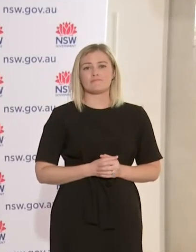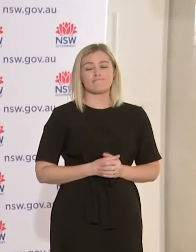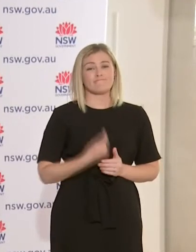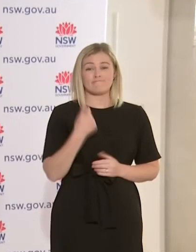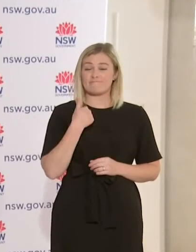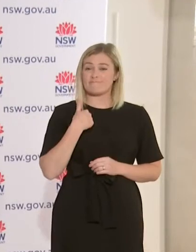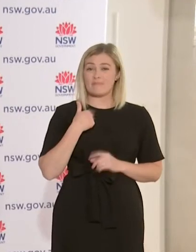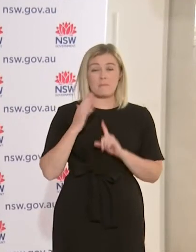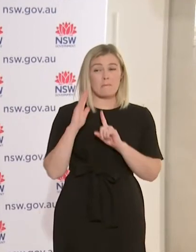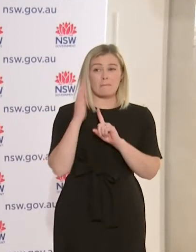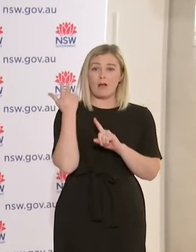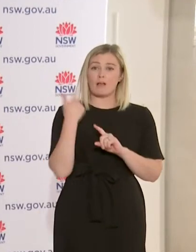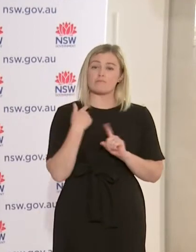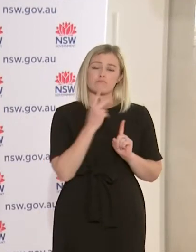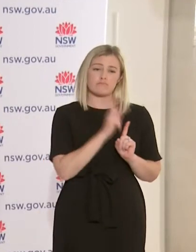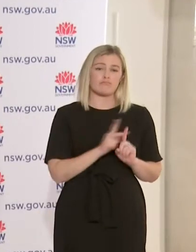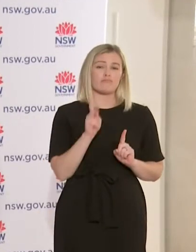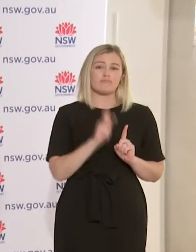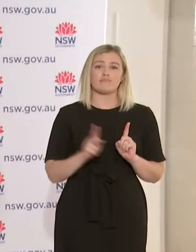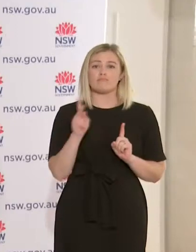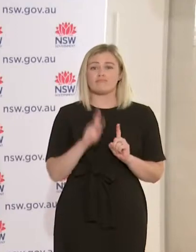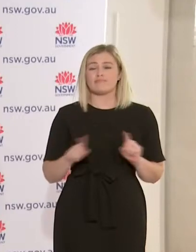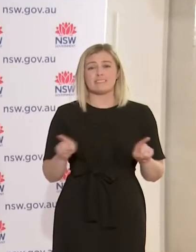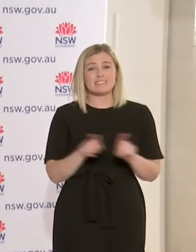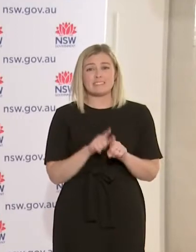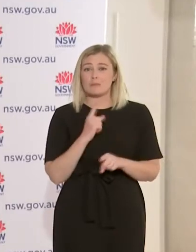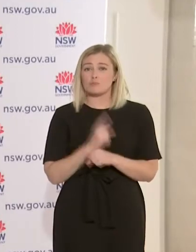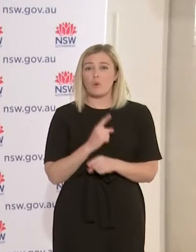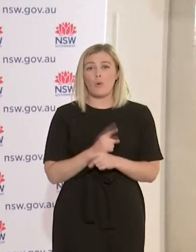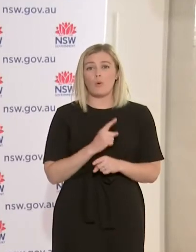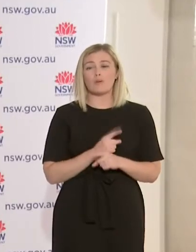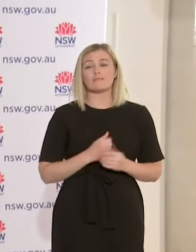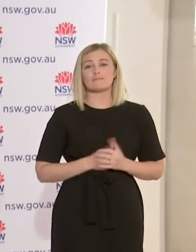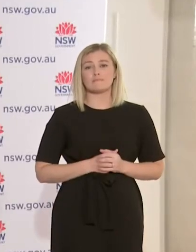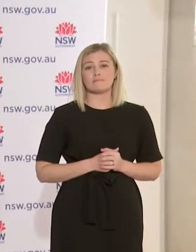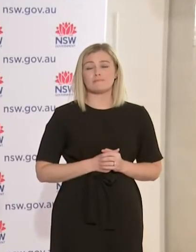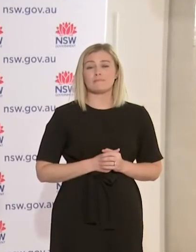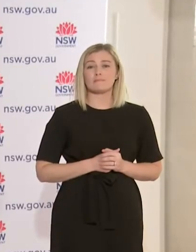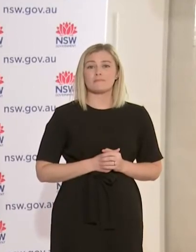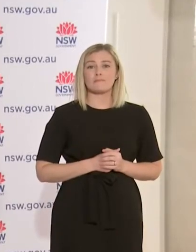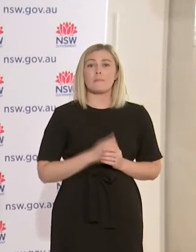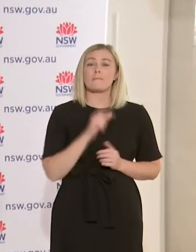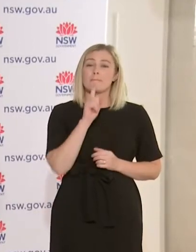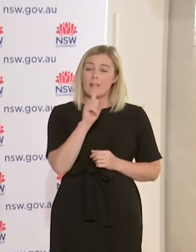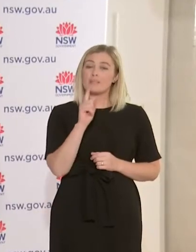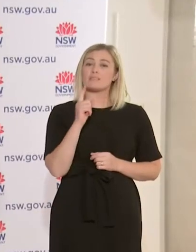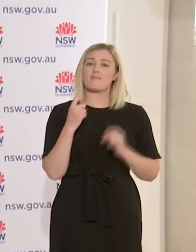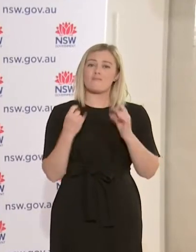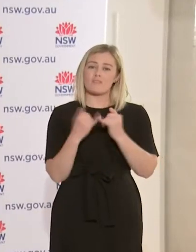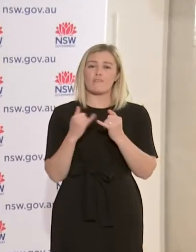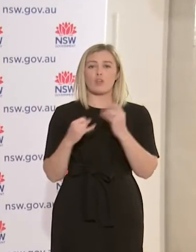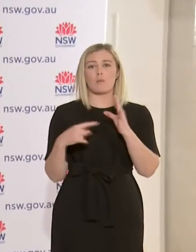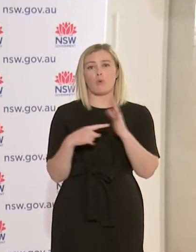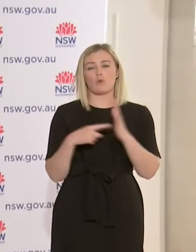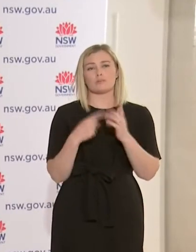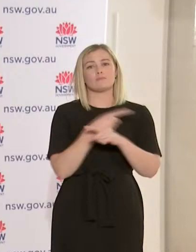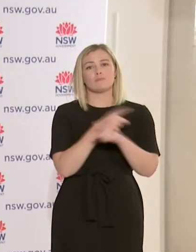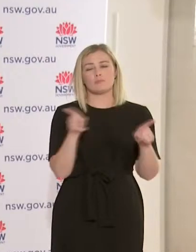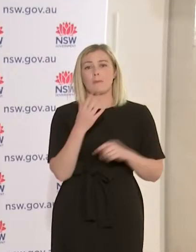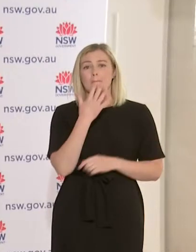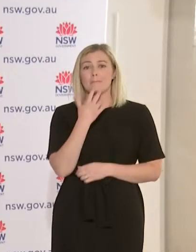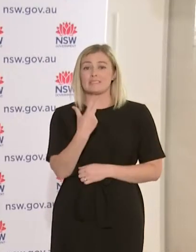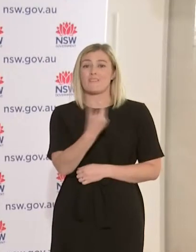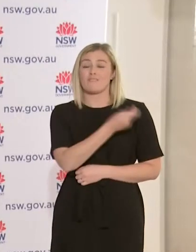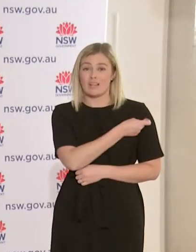times, but we have the opportunity to increase rapidly our vaccine coverage, which helps us, but we also need the community to